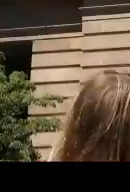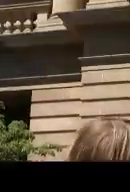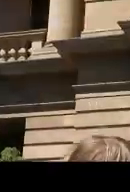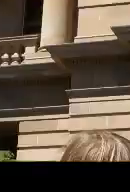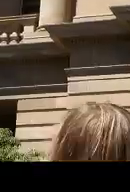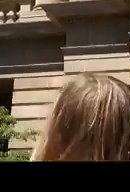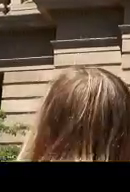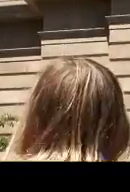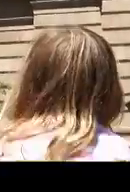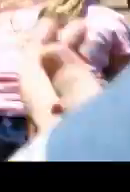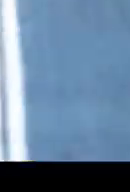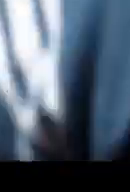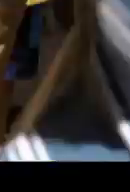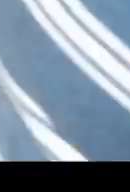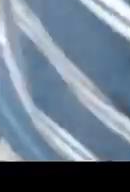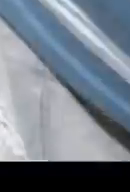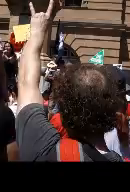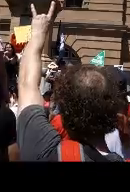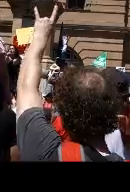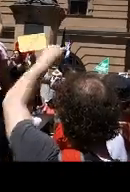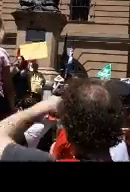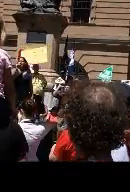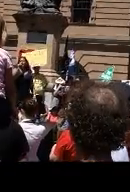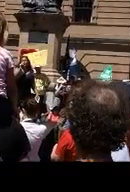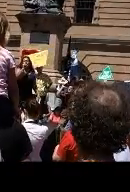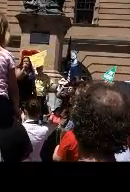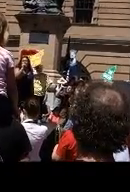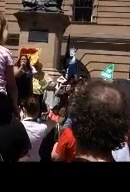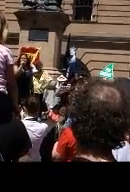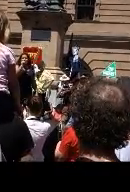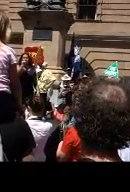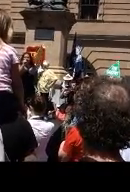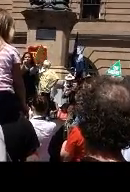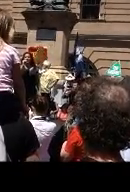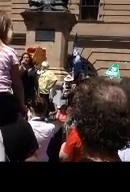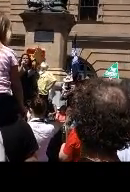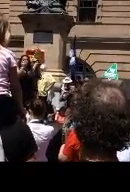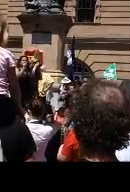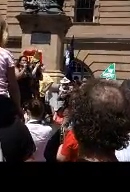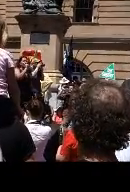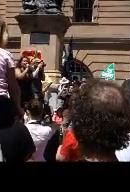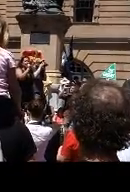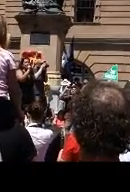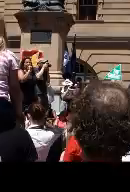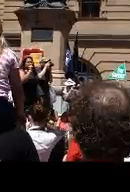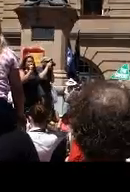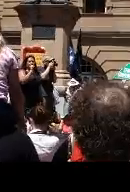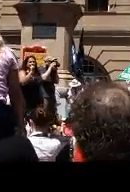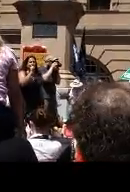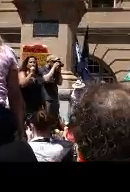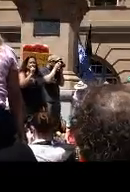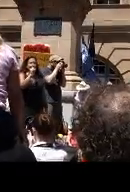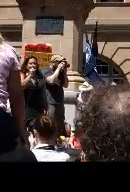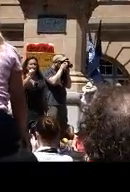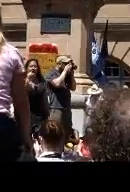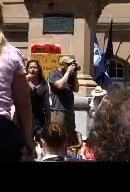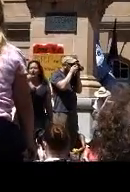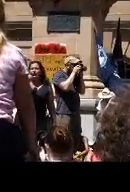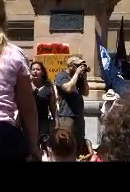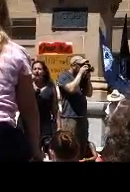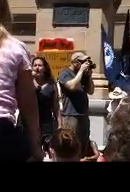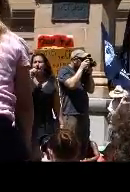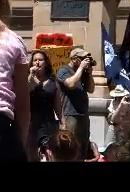Can I just say to the people at the back, we know you... You value them for their amazing biodiversity, for the millions of animals that live amongst